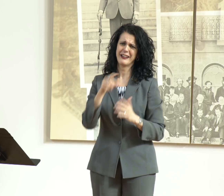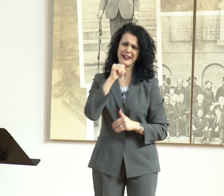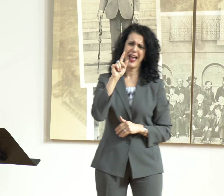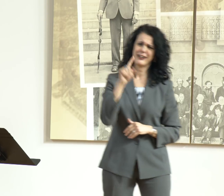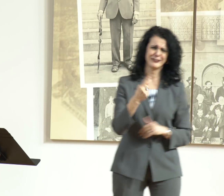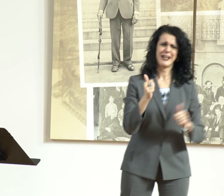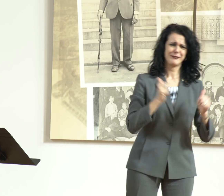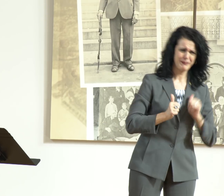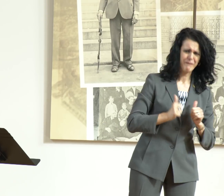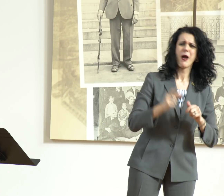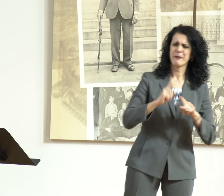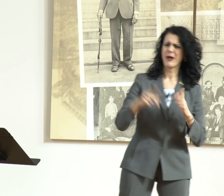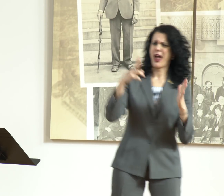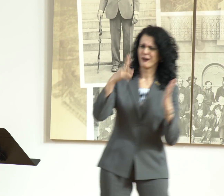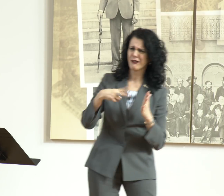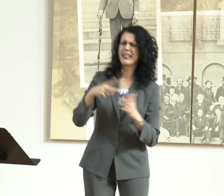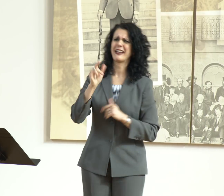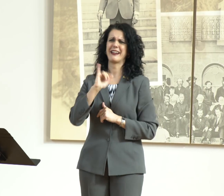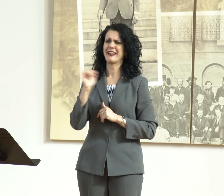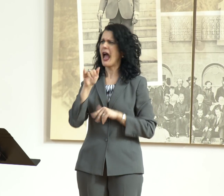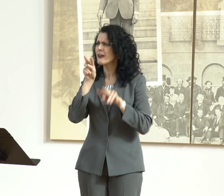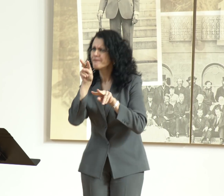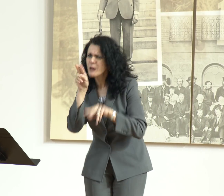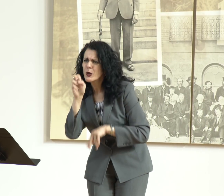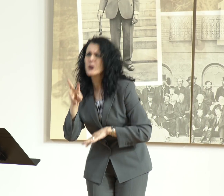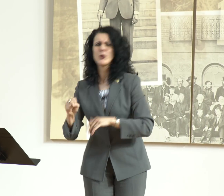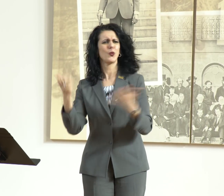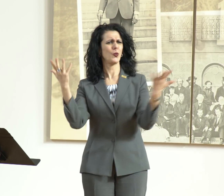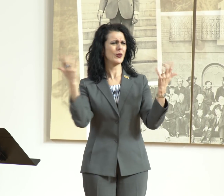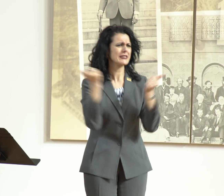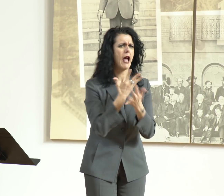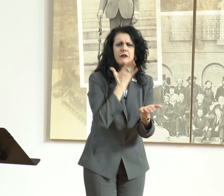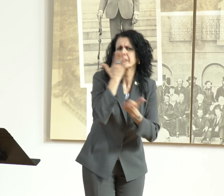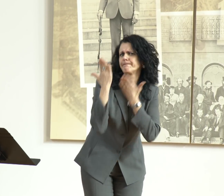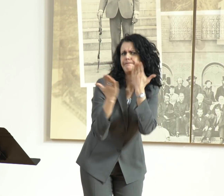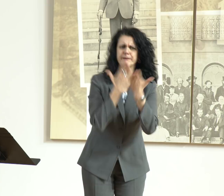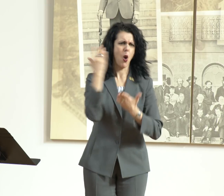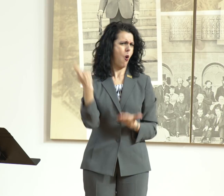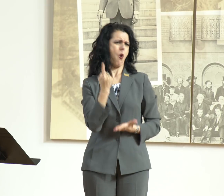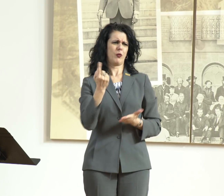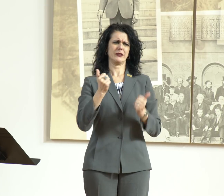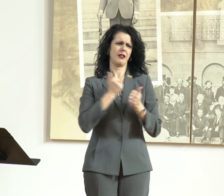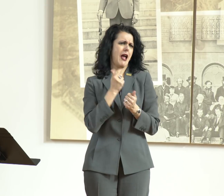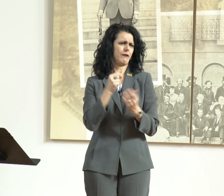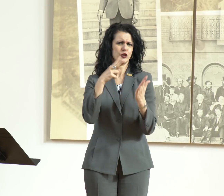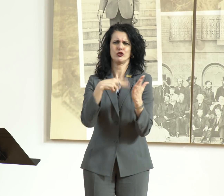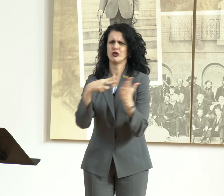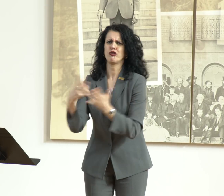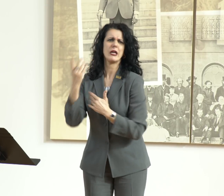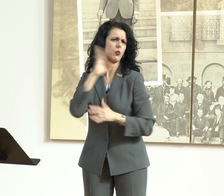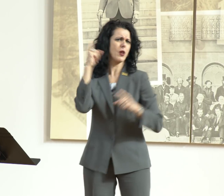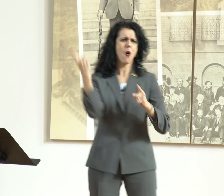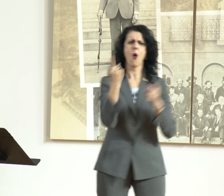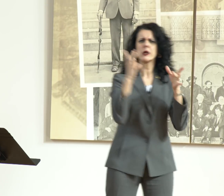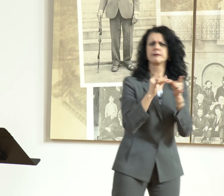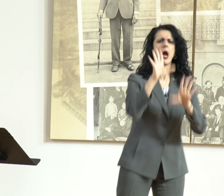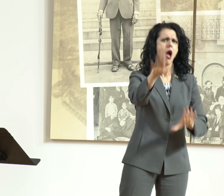And if you knew Bernard Bragg, you know that he loved to read. Not just perform, but his love